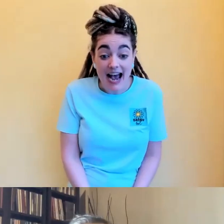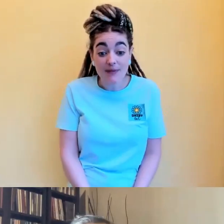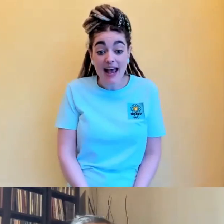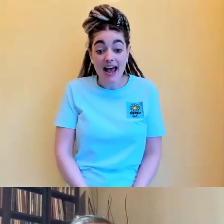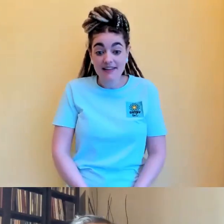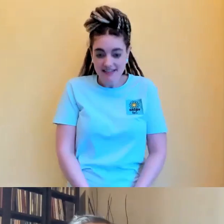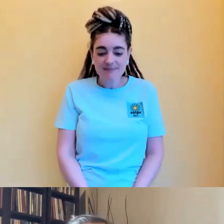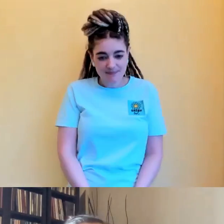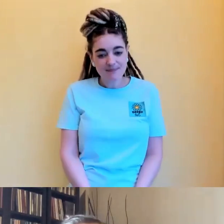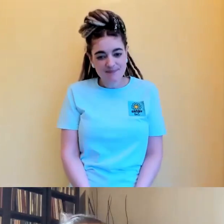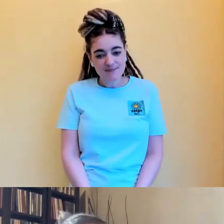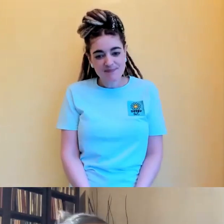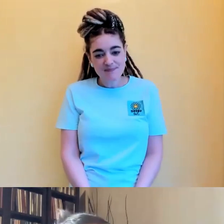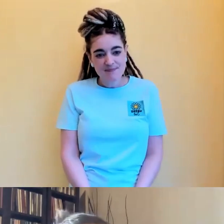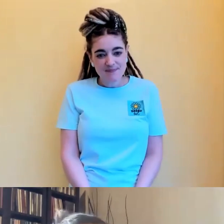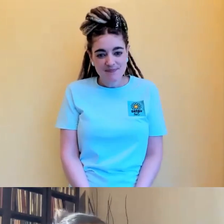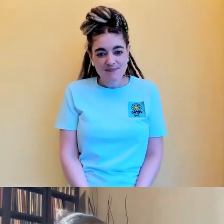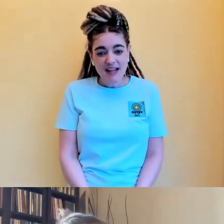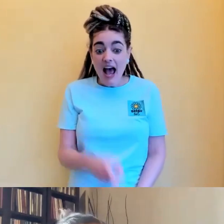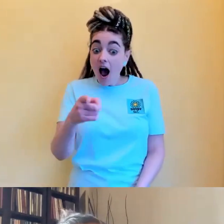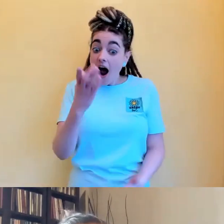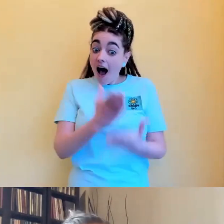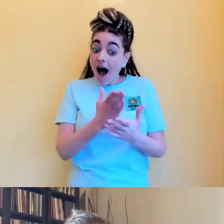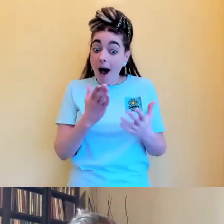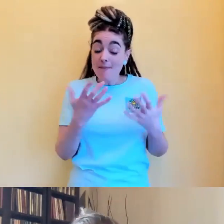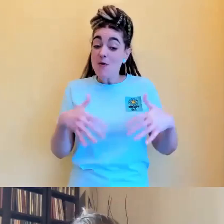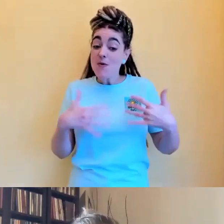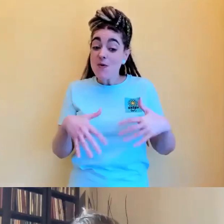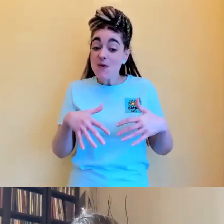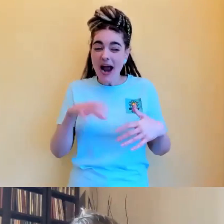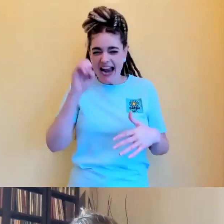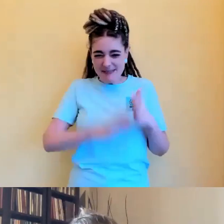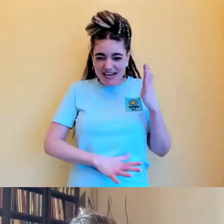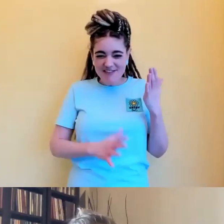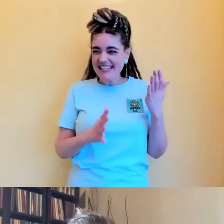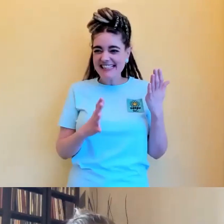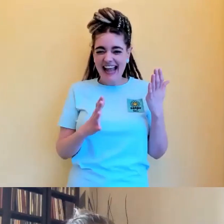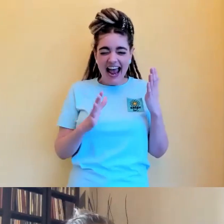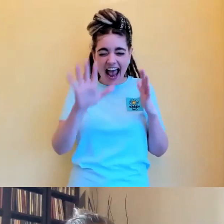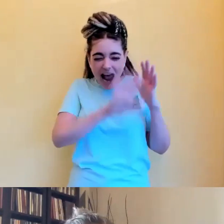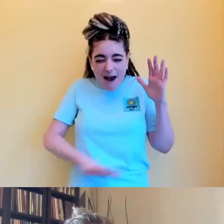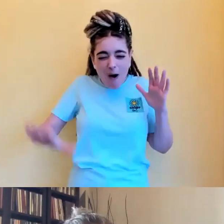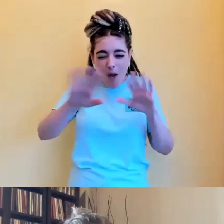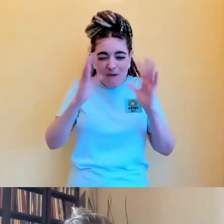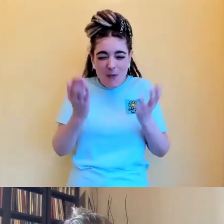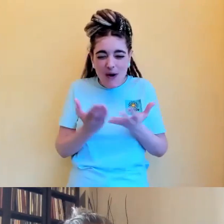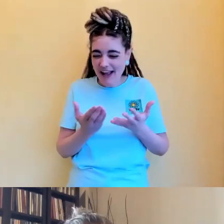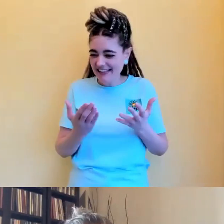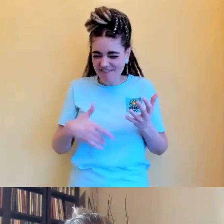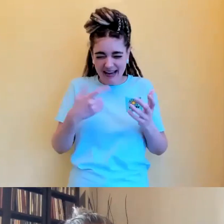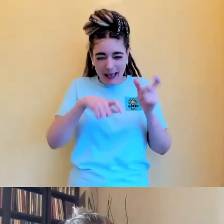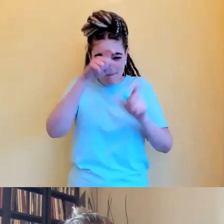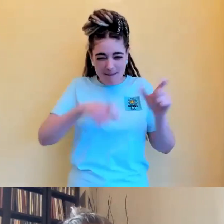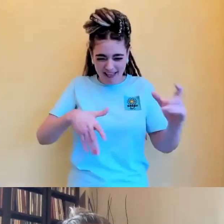opportunities out there. It's an experience as well, though, isn't it, for all around the world, this idea of people coming together and they're having